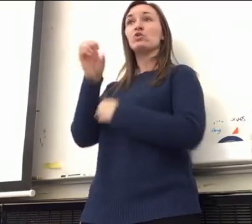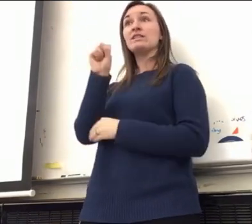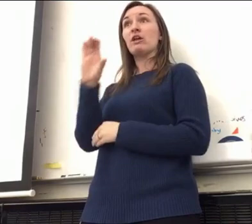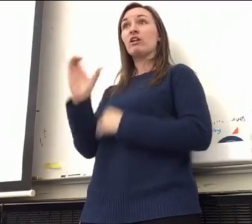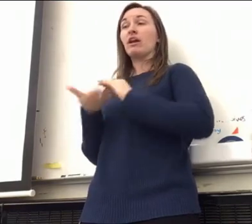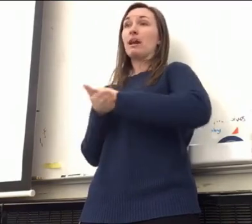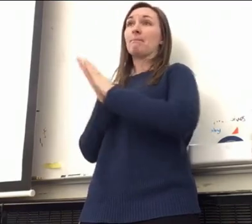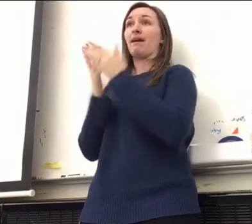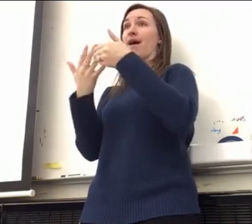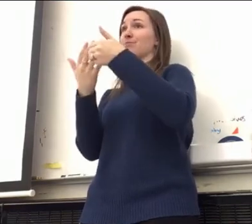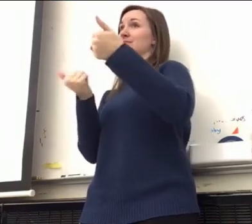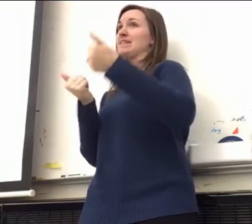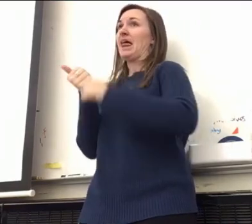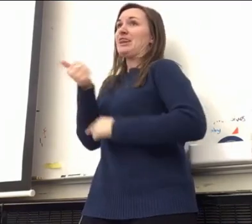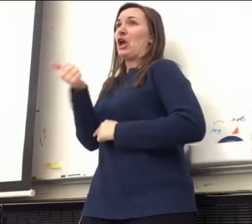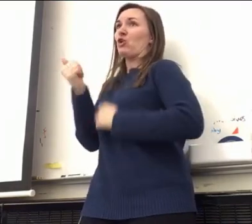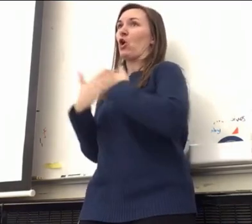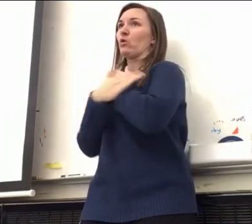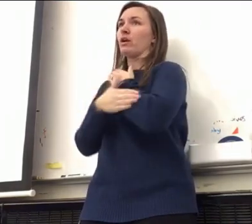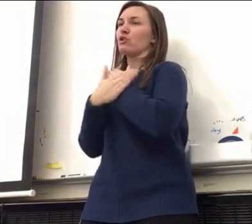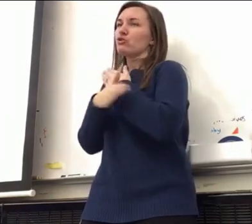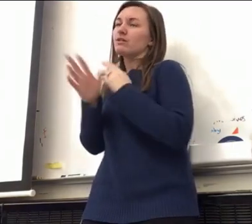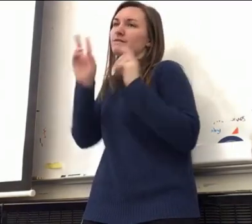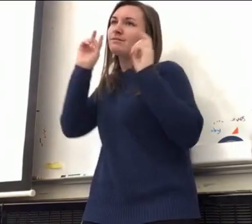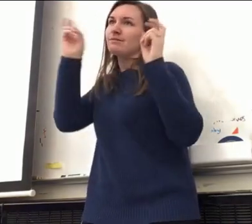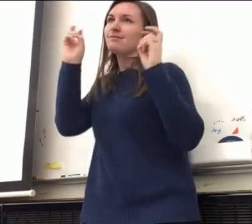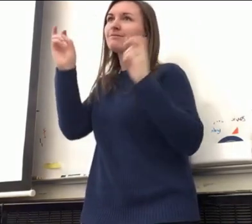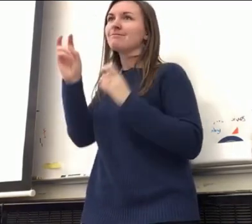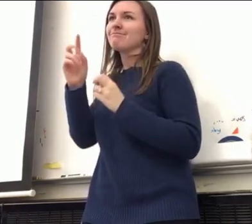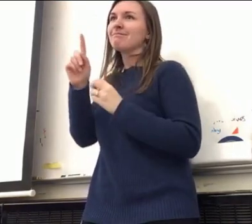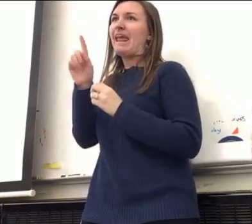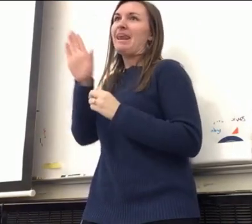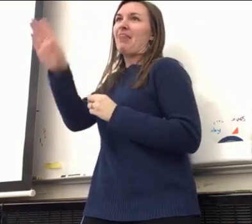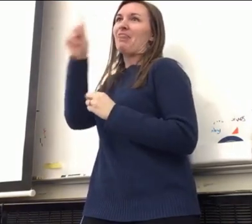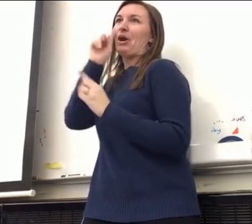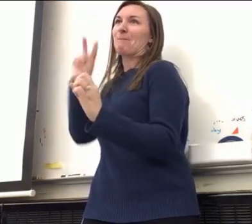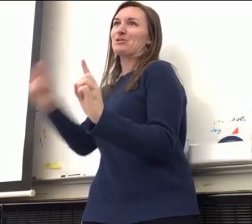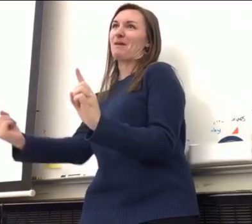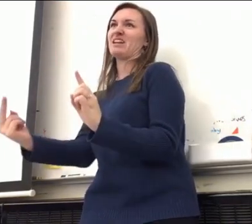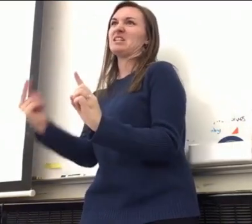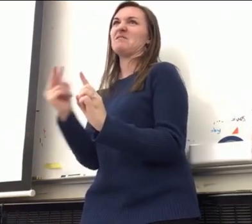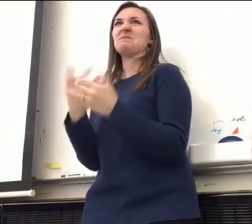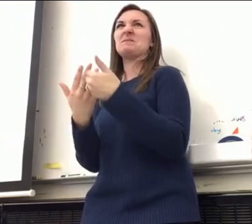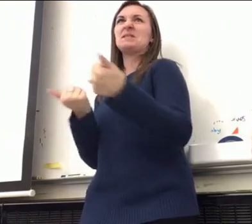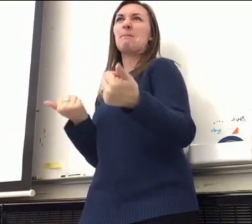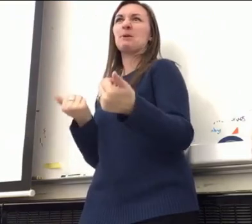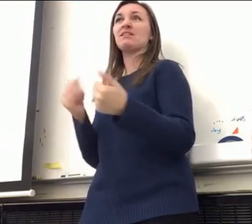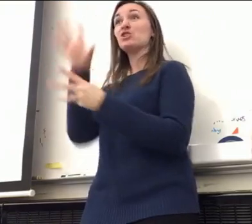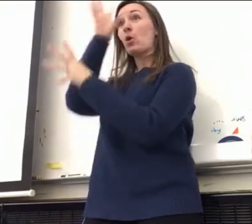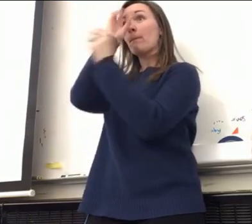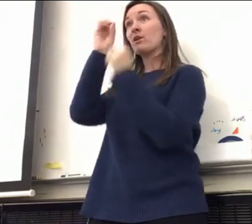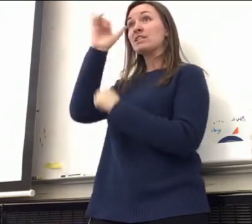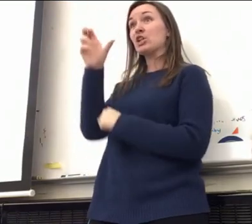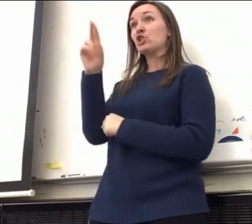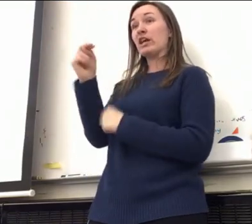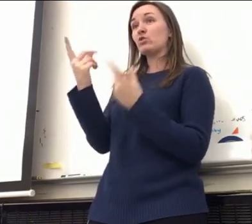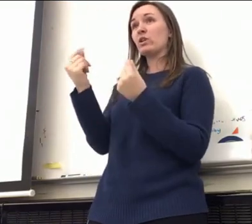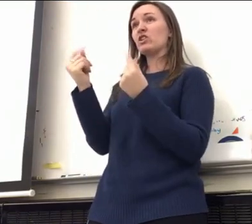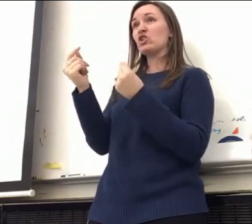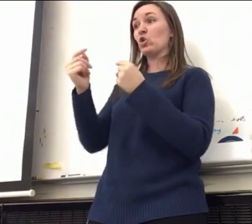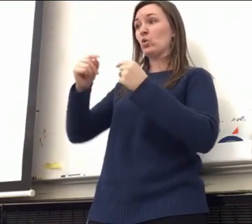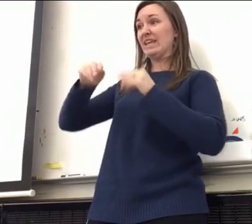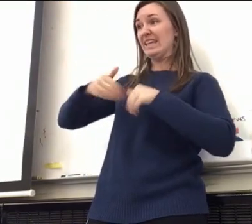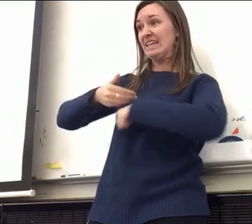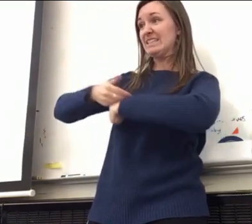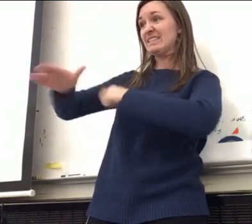Carolina becomes its own nation, or at least that's what they say. In response to that, Andrew Jackson is going to send about